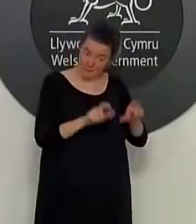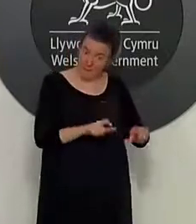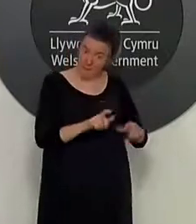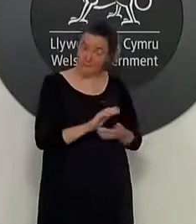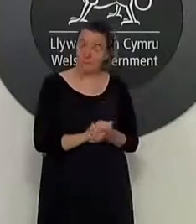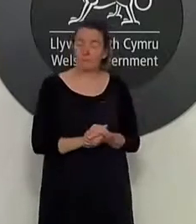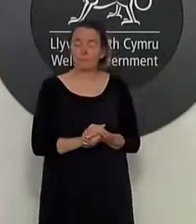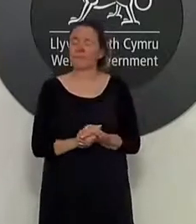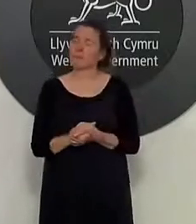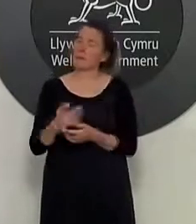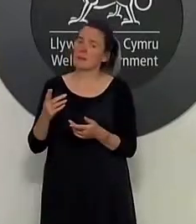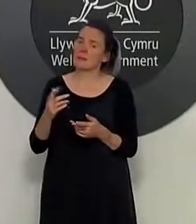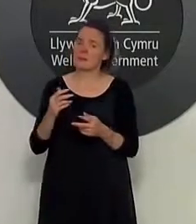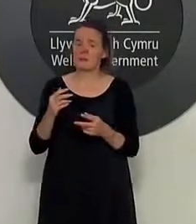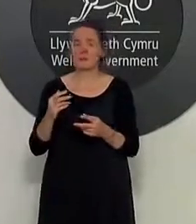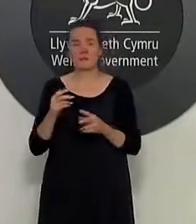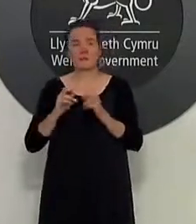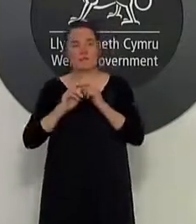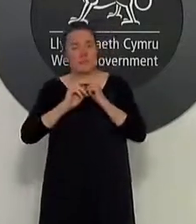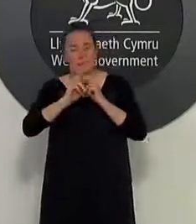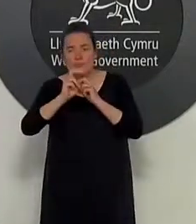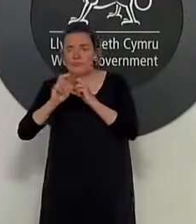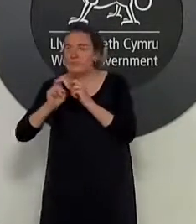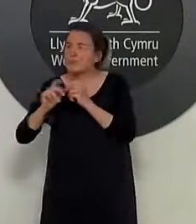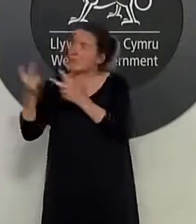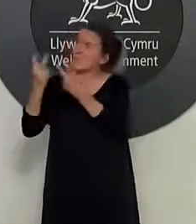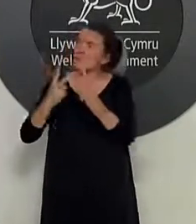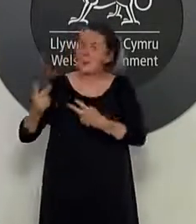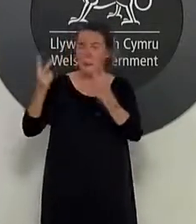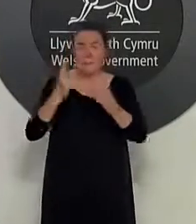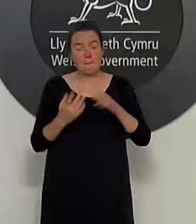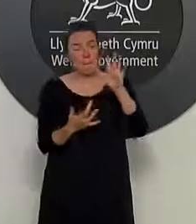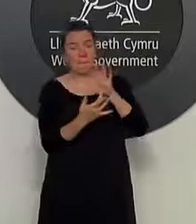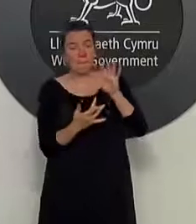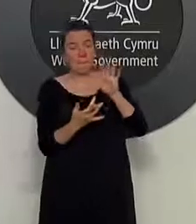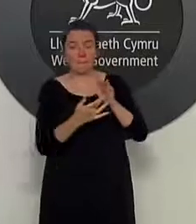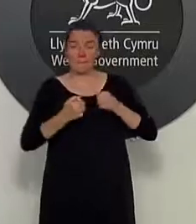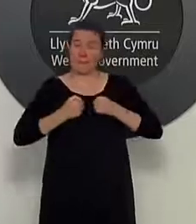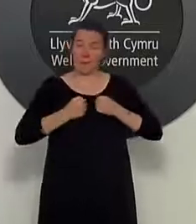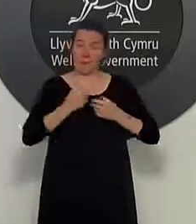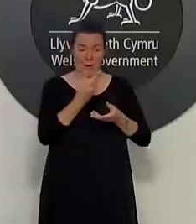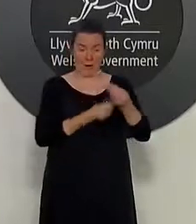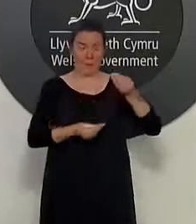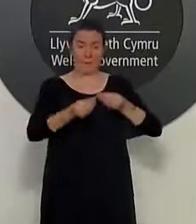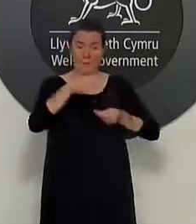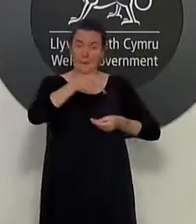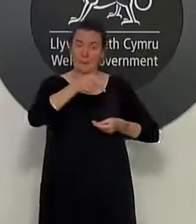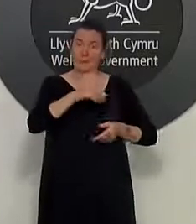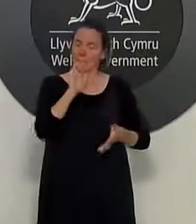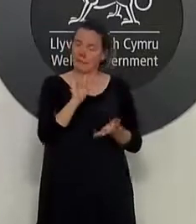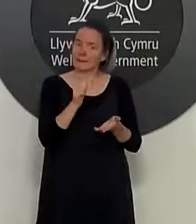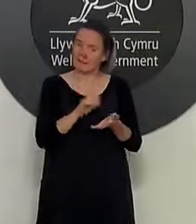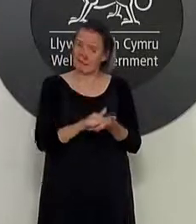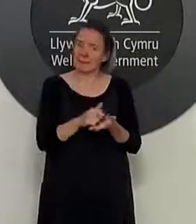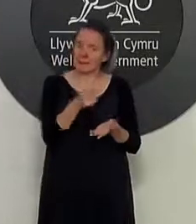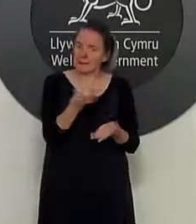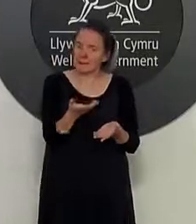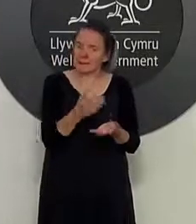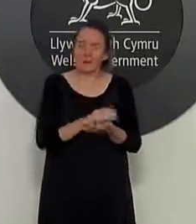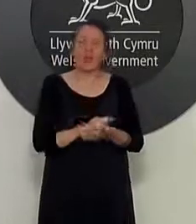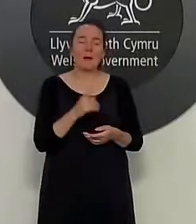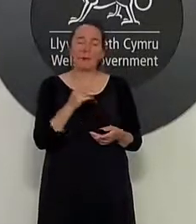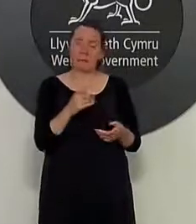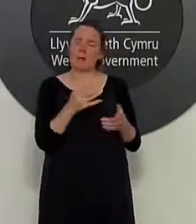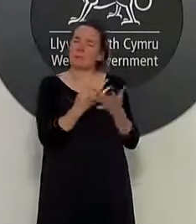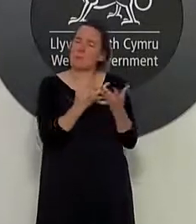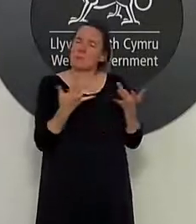know, is vital to our economy, but having too many holiday properties and second homes concentrated